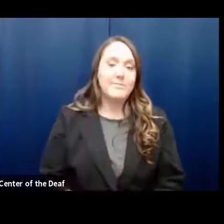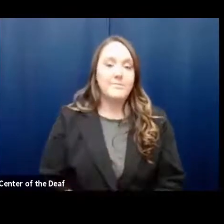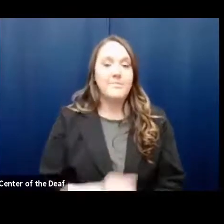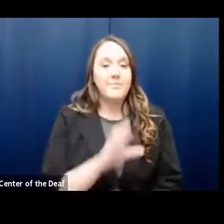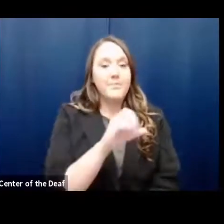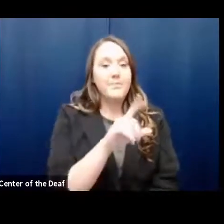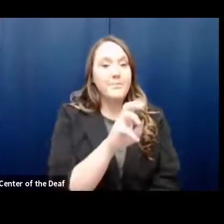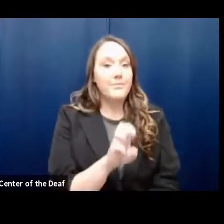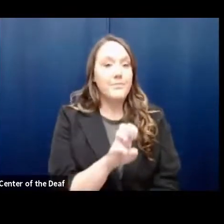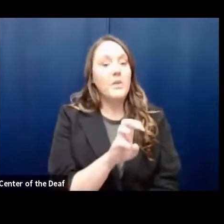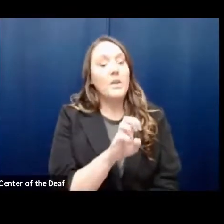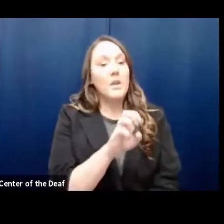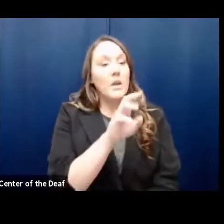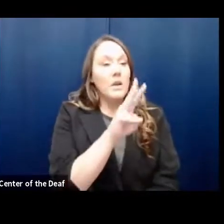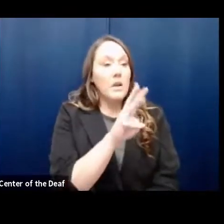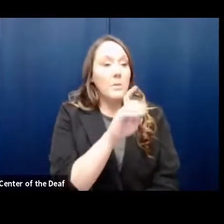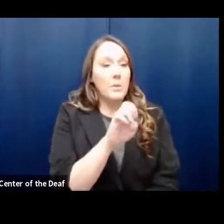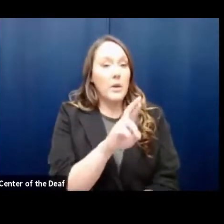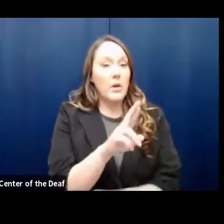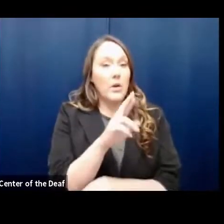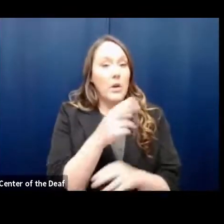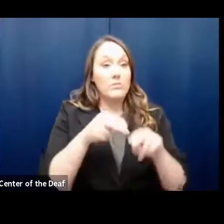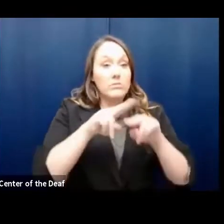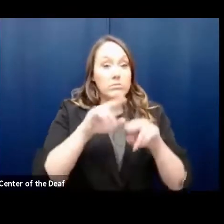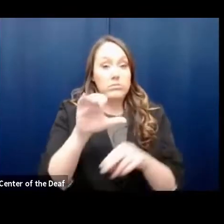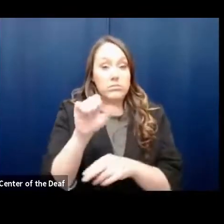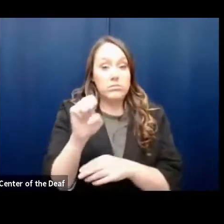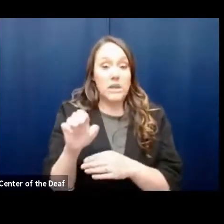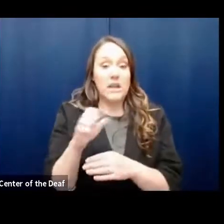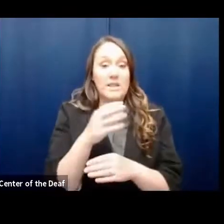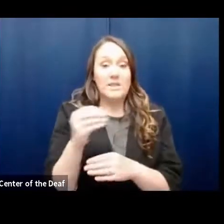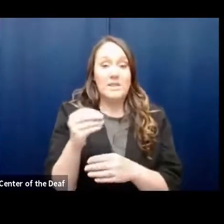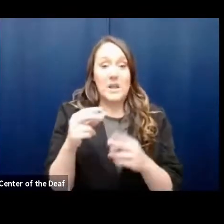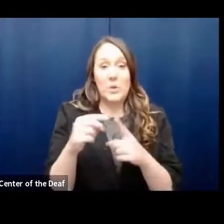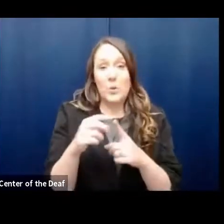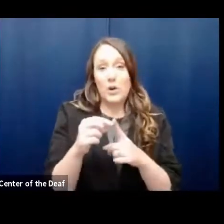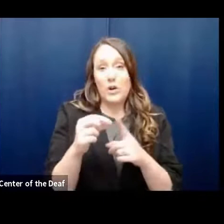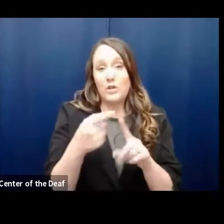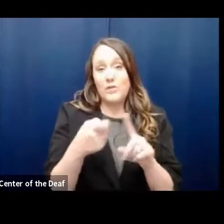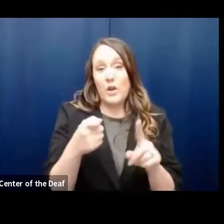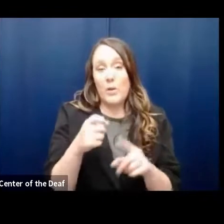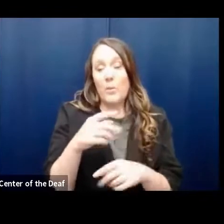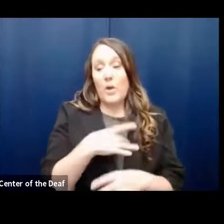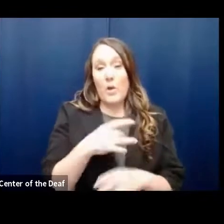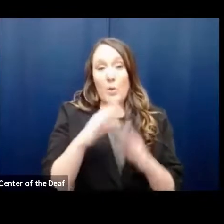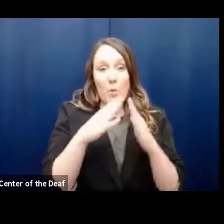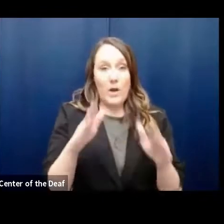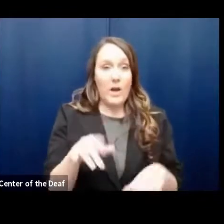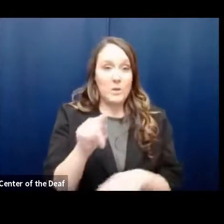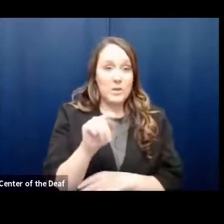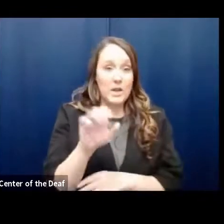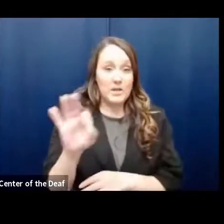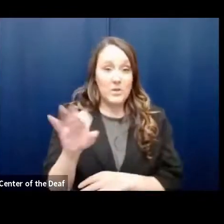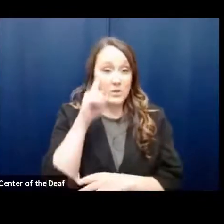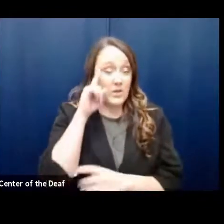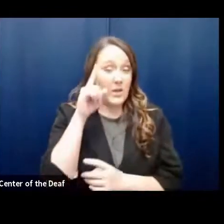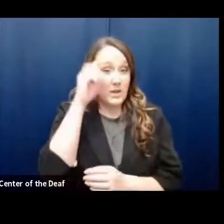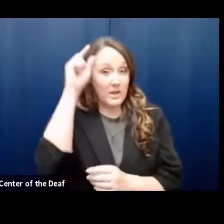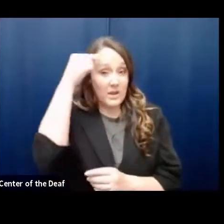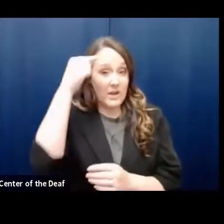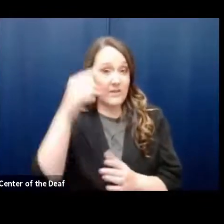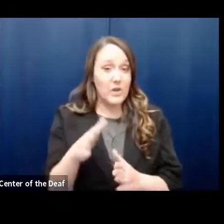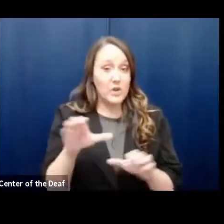with WBIR, with the spike in cases and the dire words from the White House task force, do you think the governor is doing enough to stop the spread